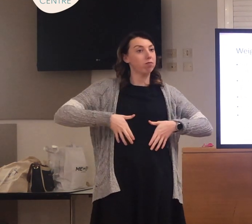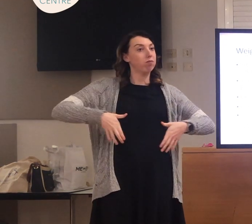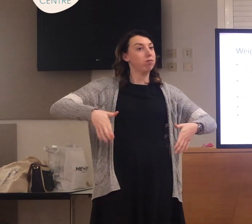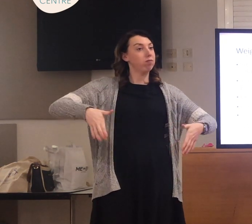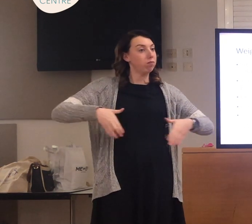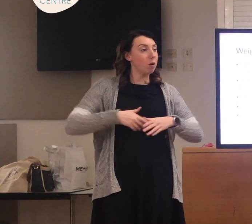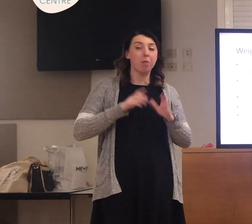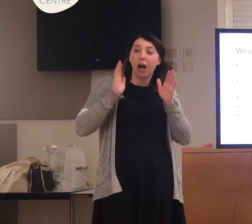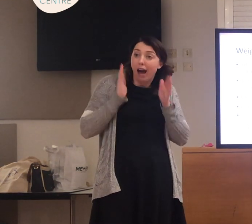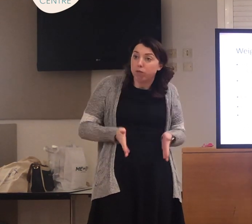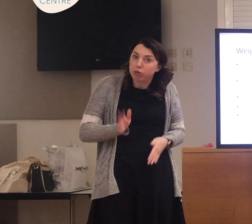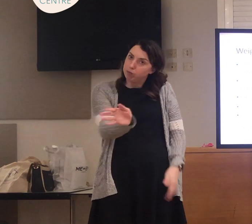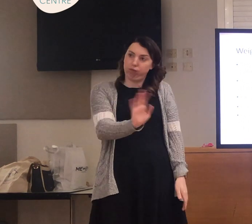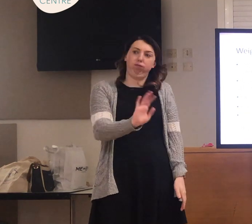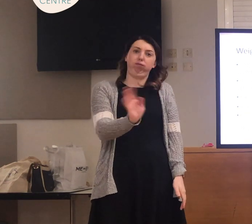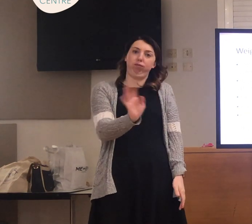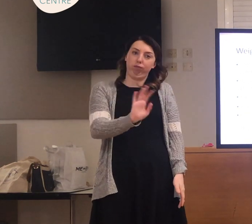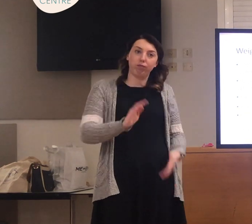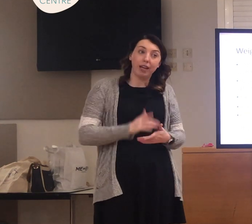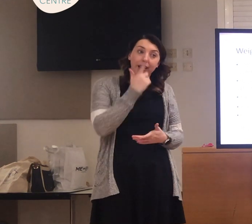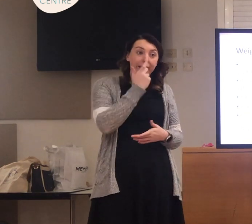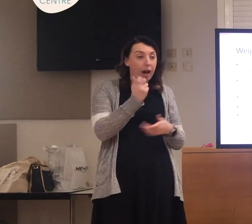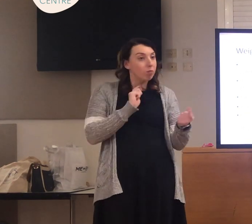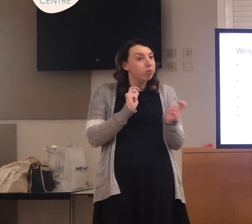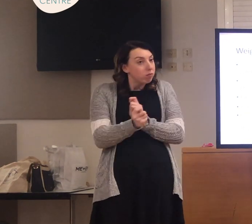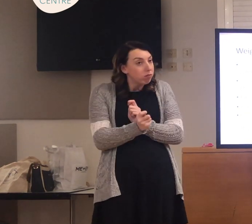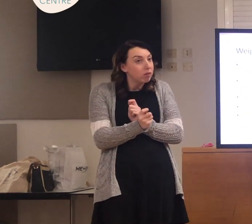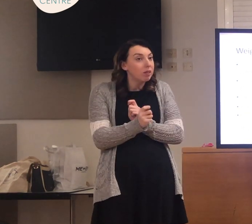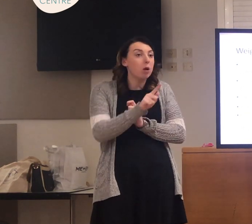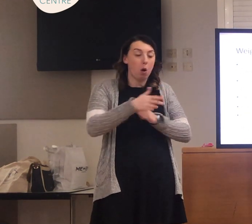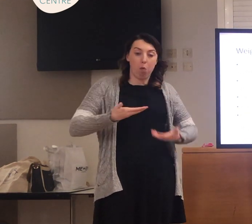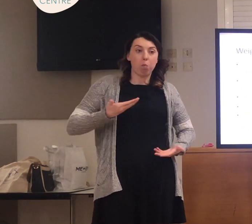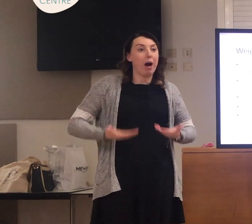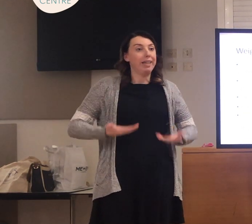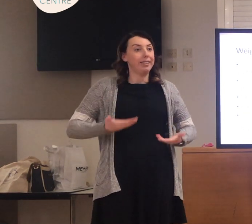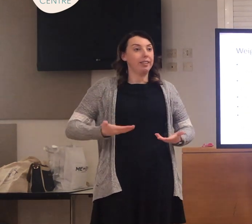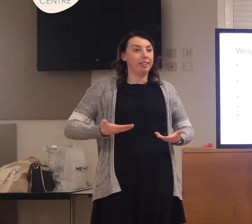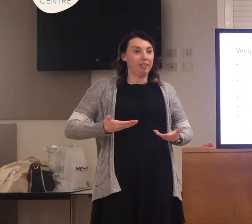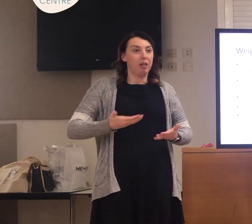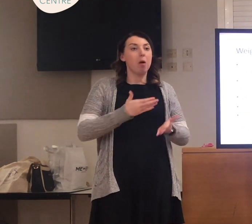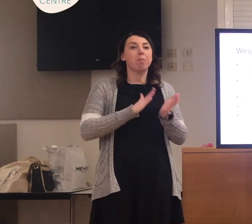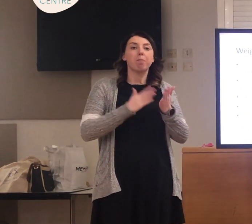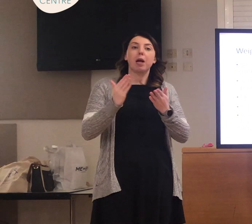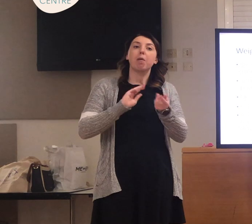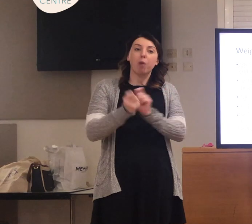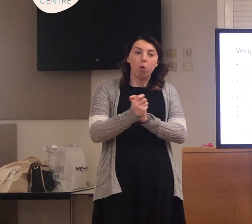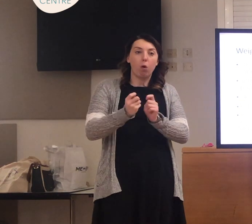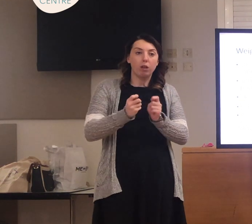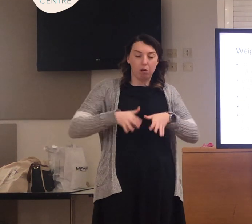doesn't have to be this way. The pattern of the weight means it's all around here.